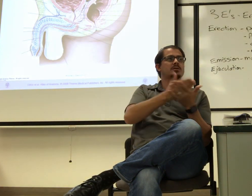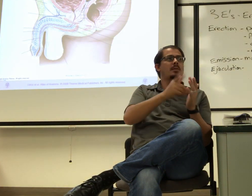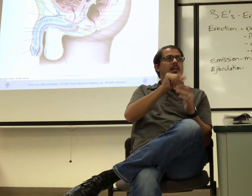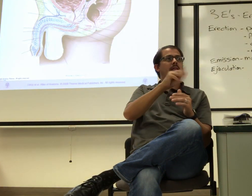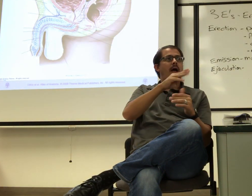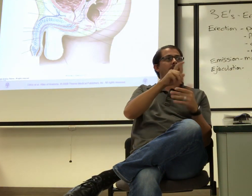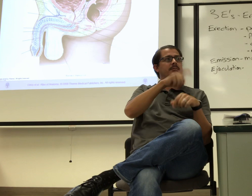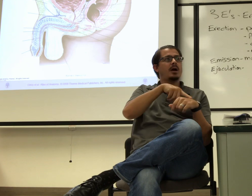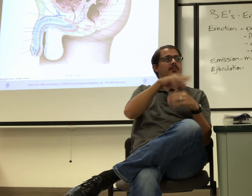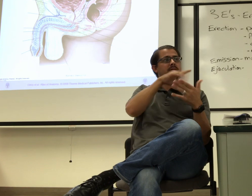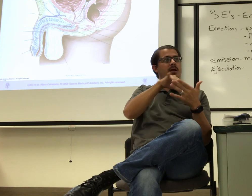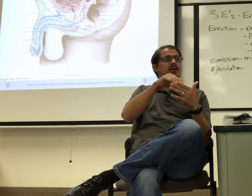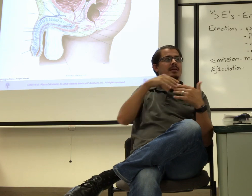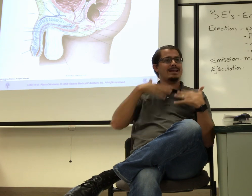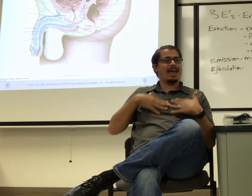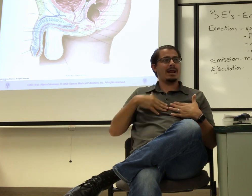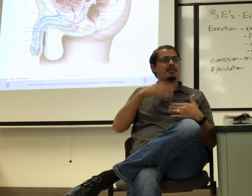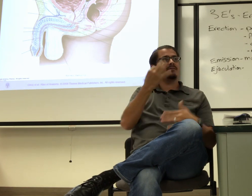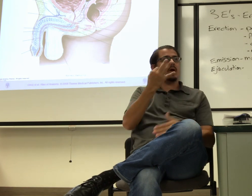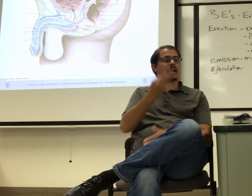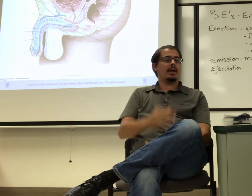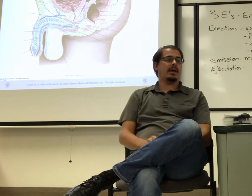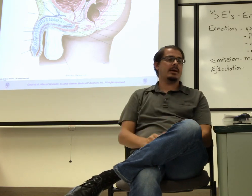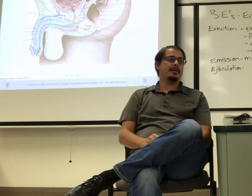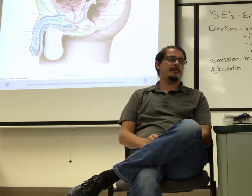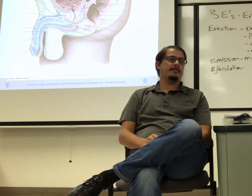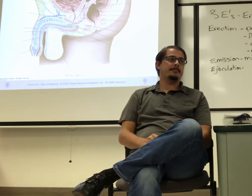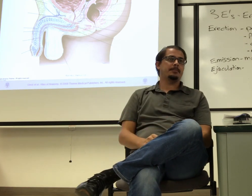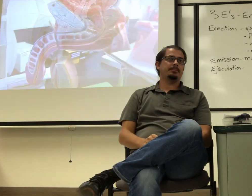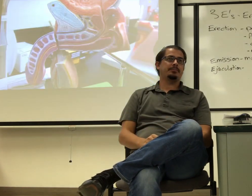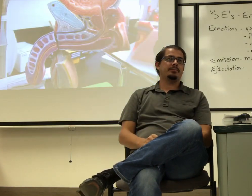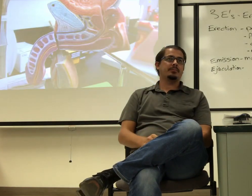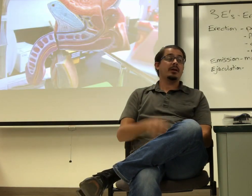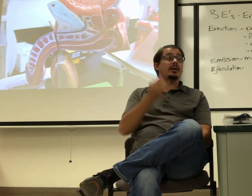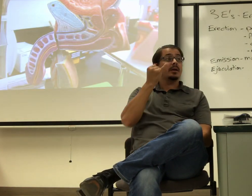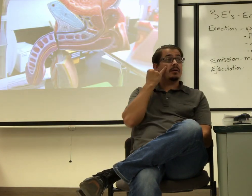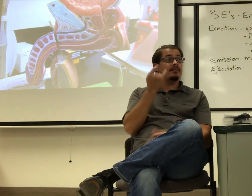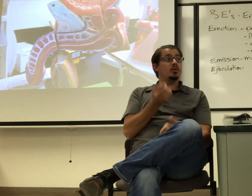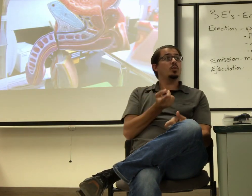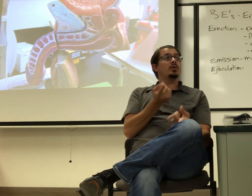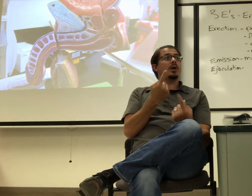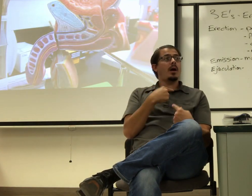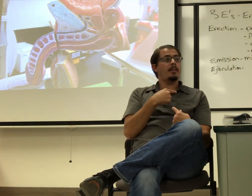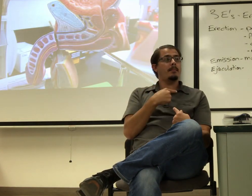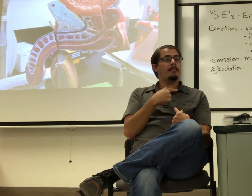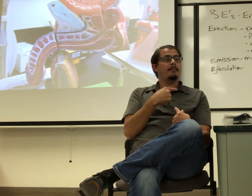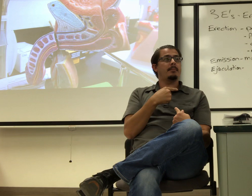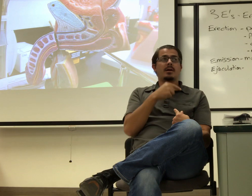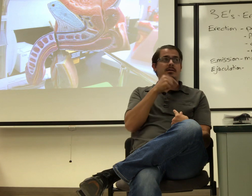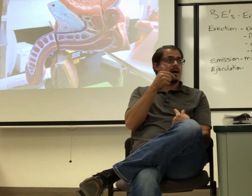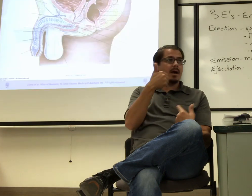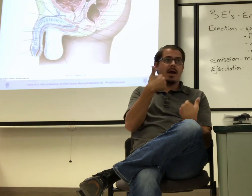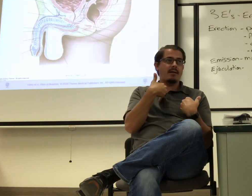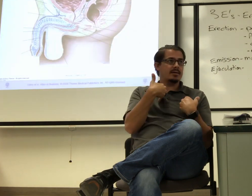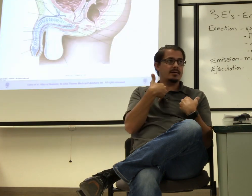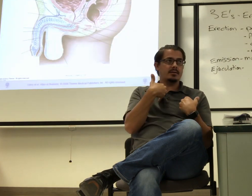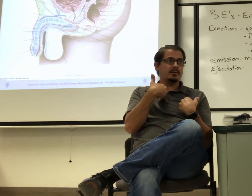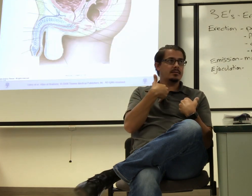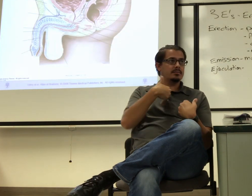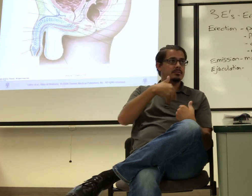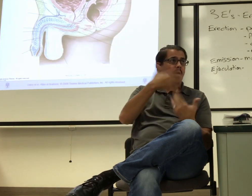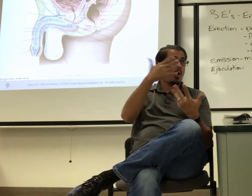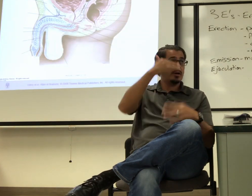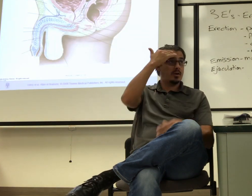study the anatomy on Friday. And if you come not having mastered the